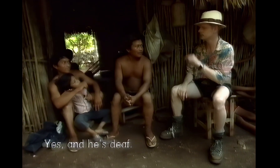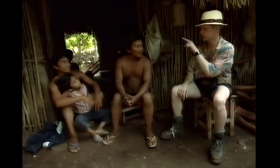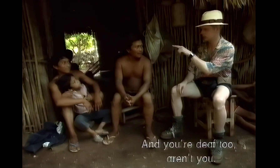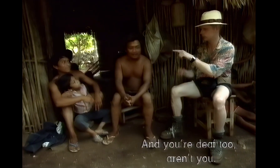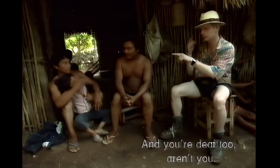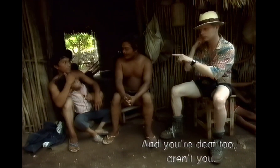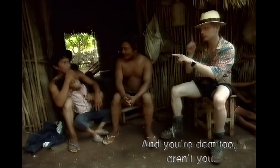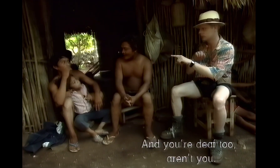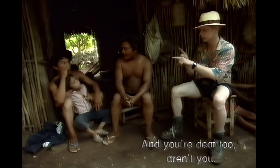Yes, and he's deaf.